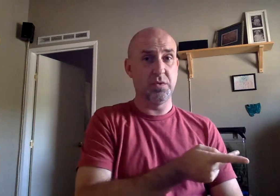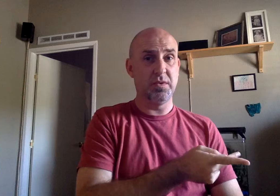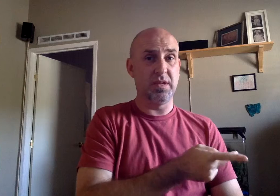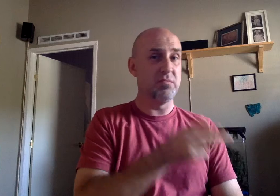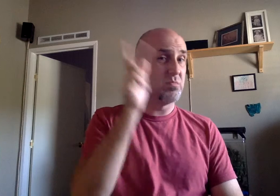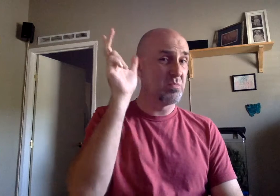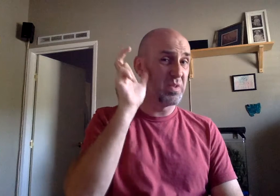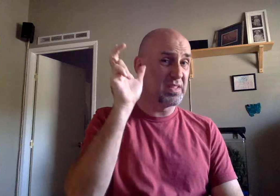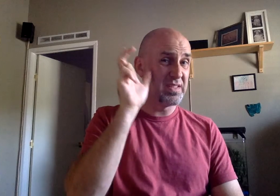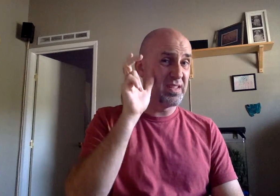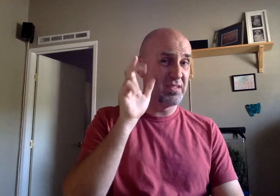of them, listening.